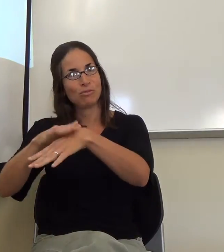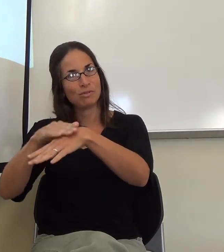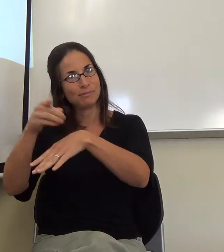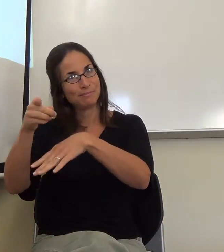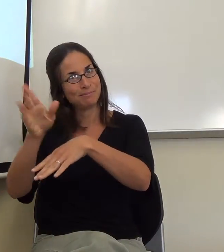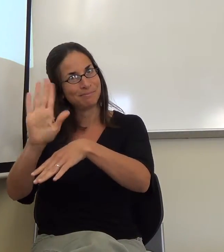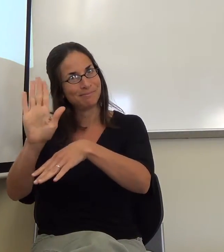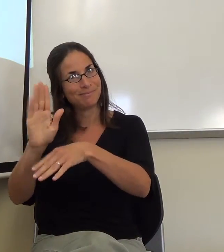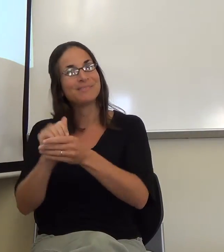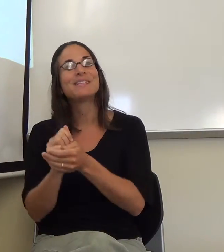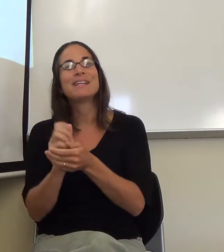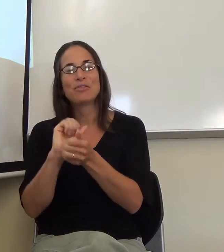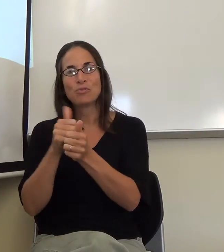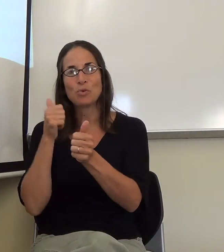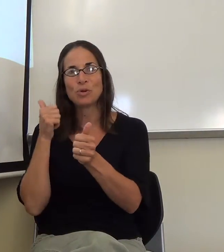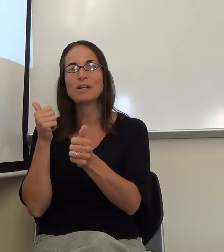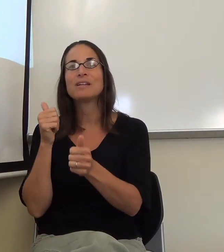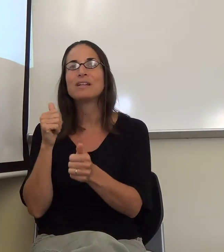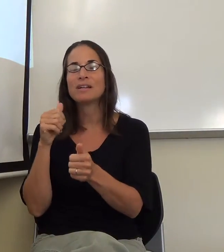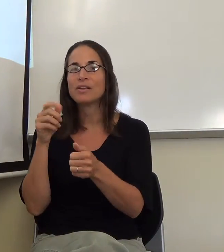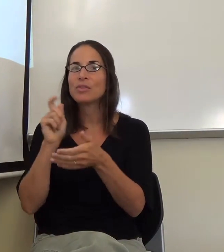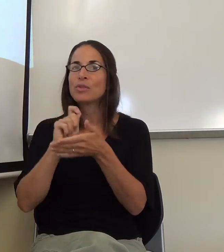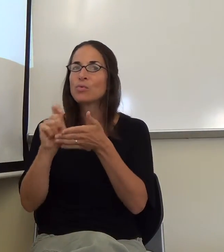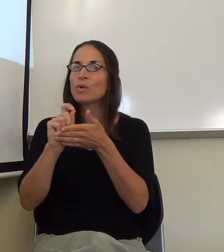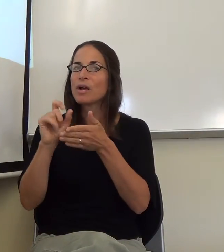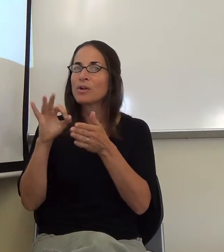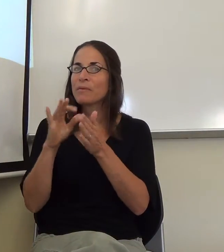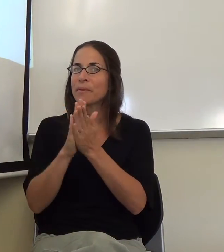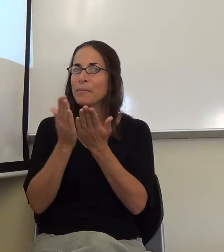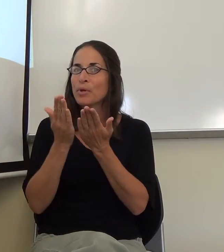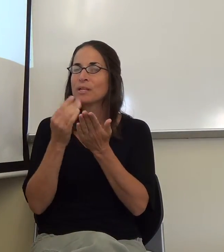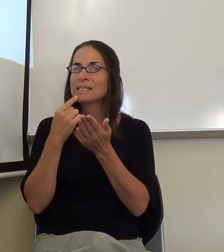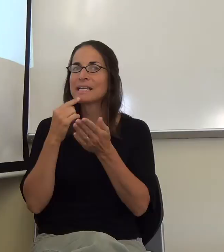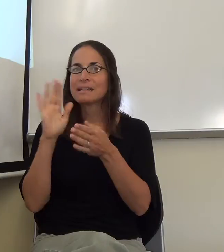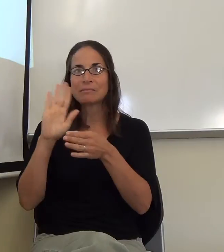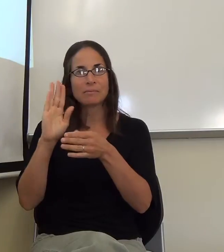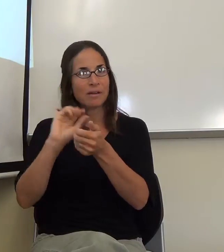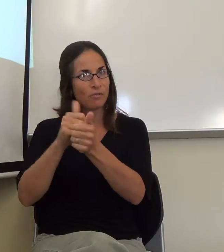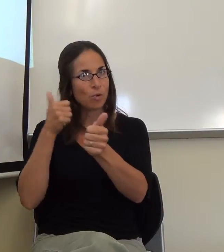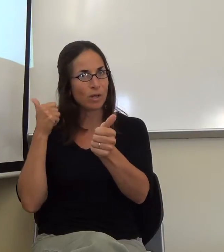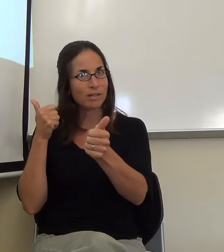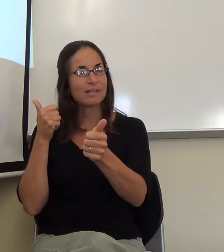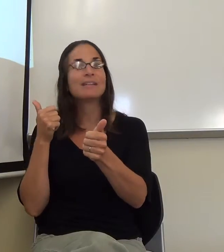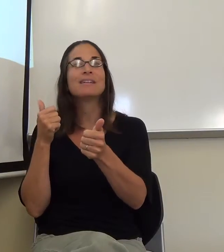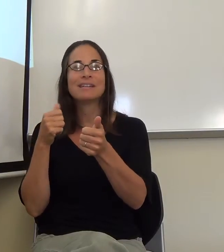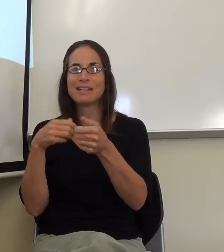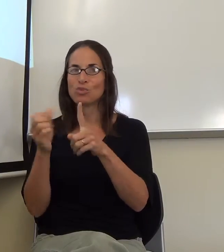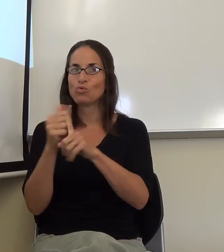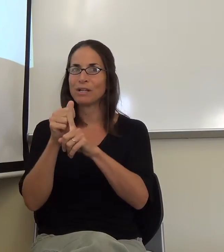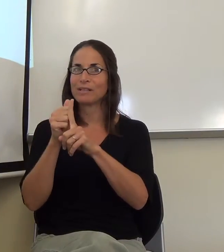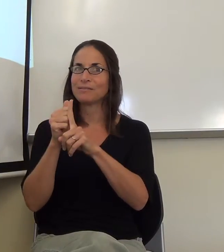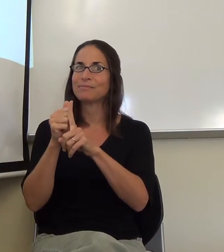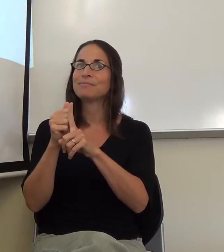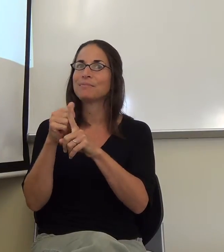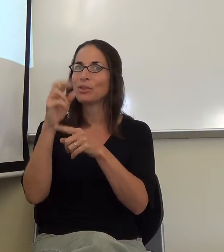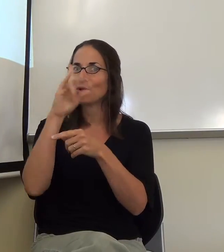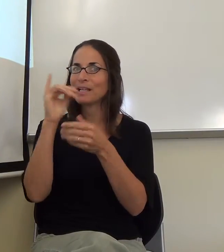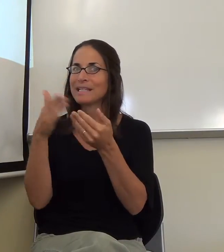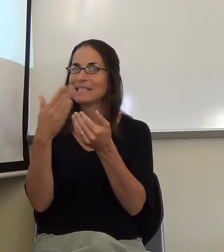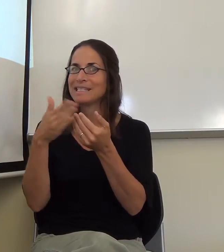what Lorraine Fleming, the writer of this book, is trying to do. She's trying to get you to pick that one, because it looks like the easiest answer.